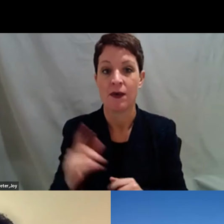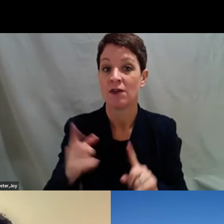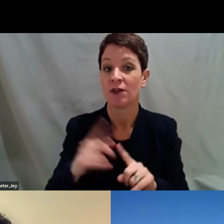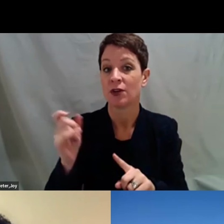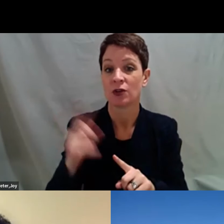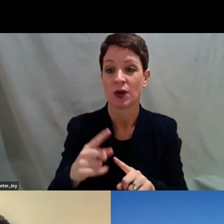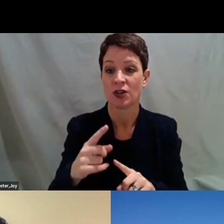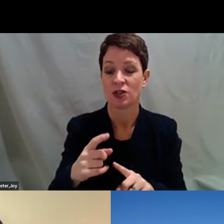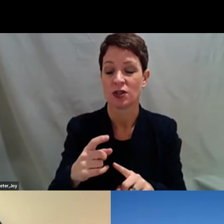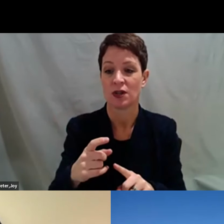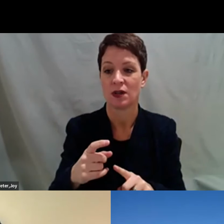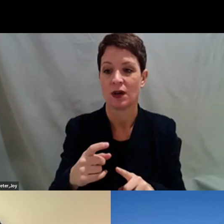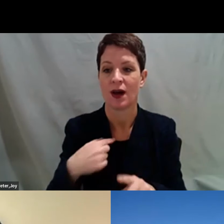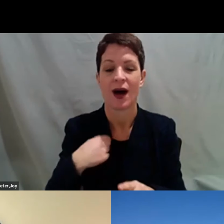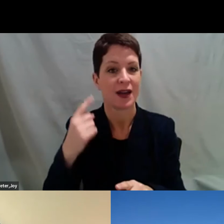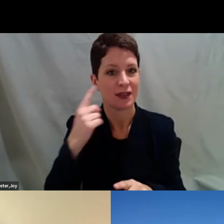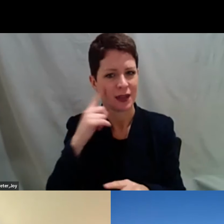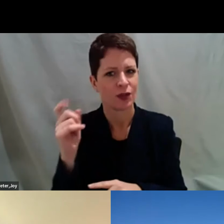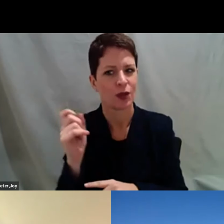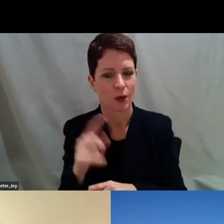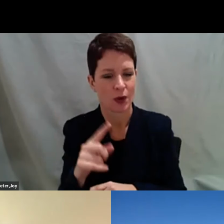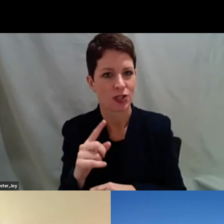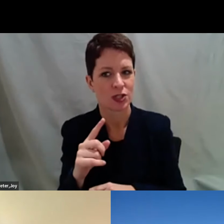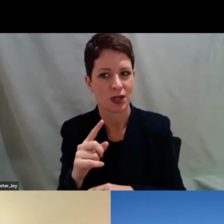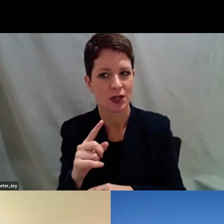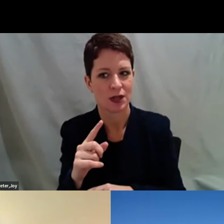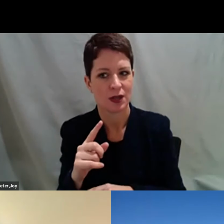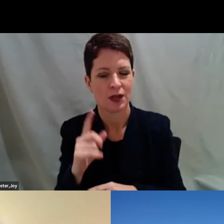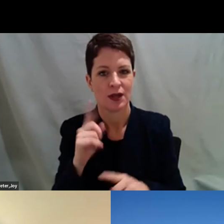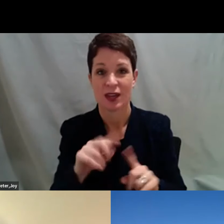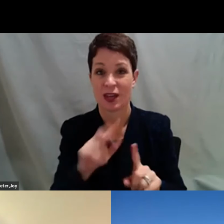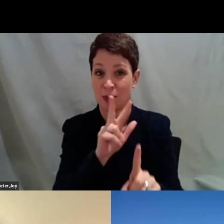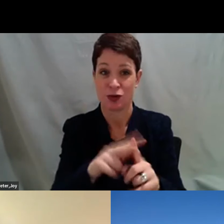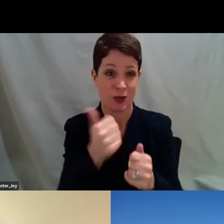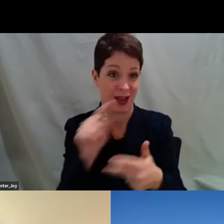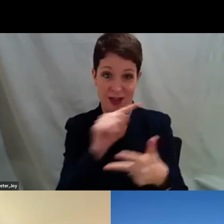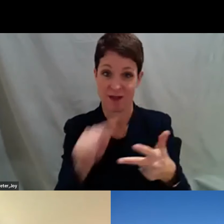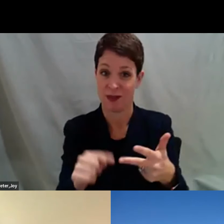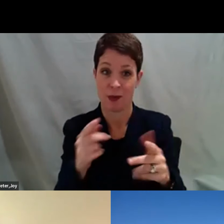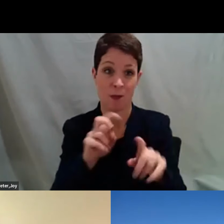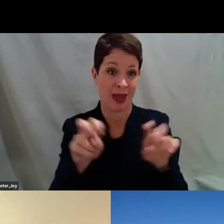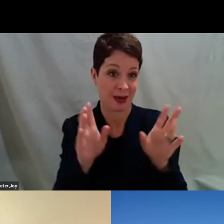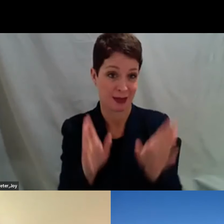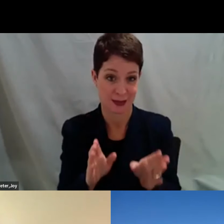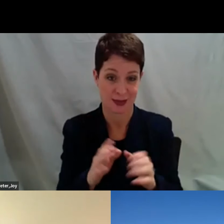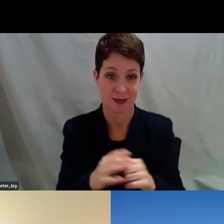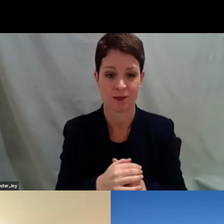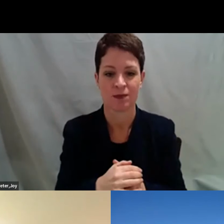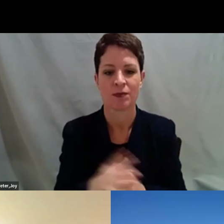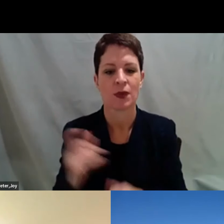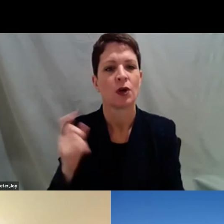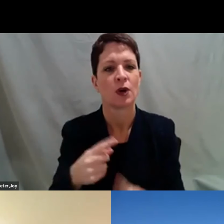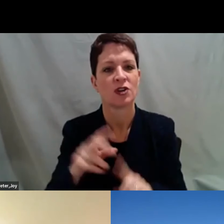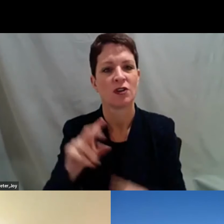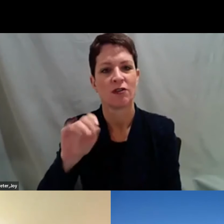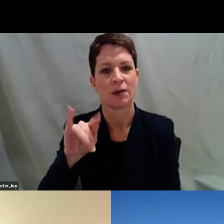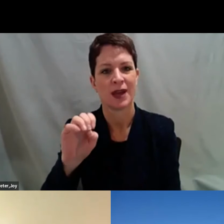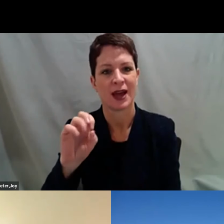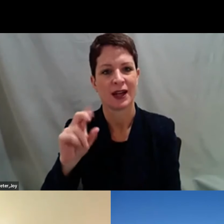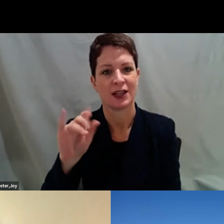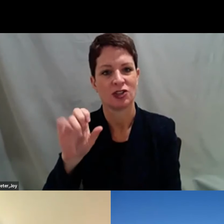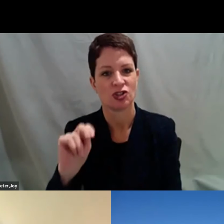was for Nate, but I think that the question could be extrapolated to any of our panelists. And the question comes from Natalie Chen from